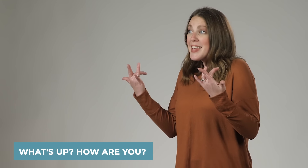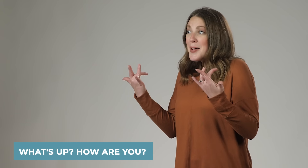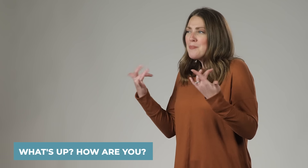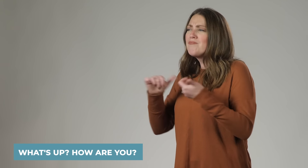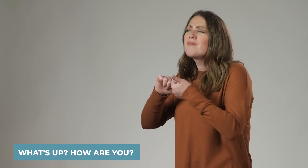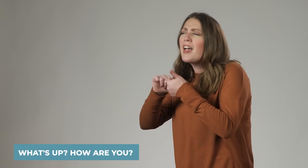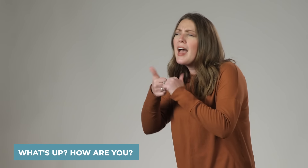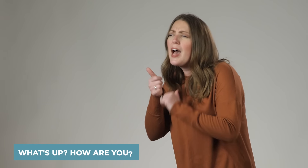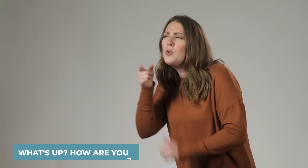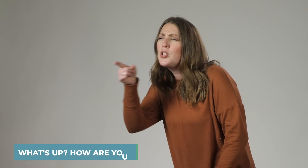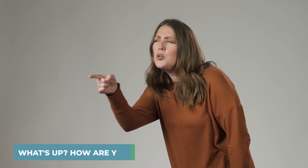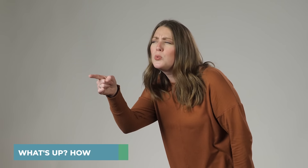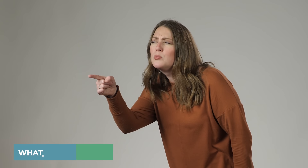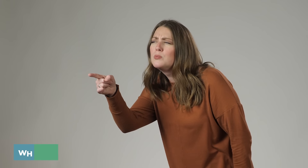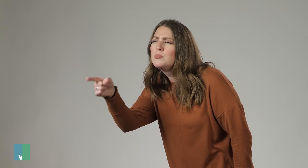up? How you?